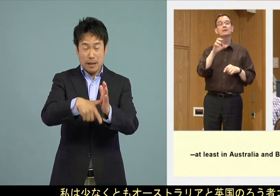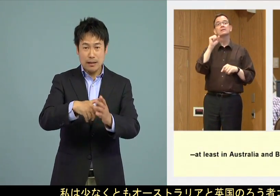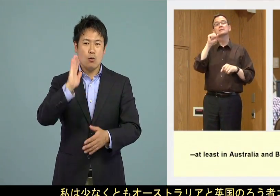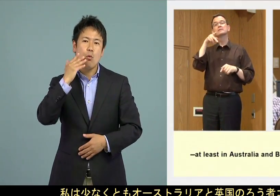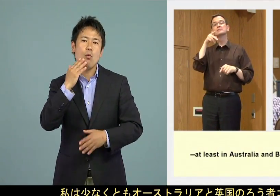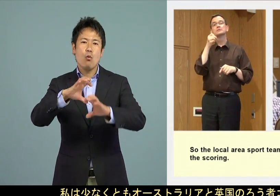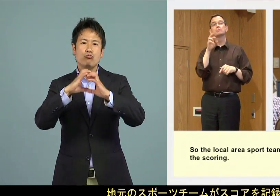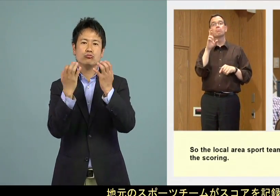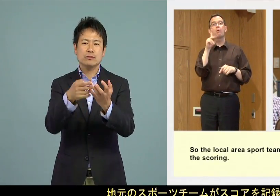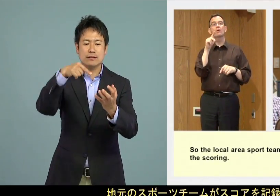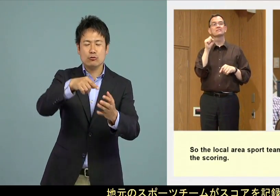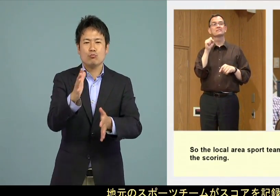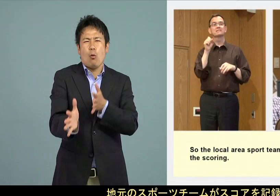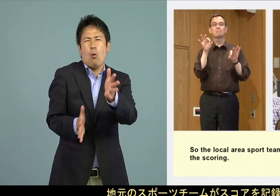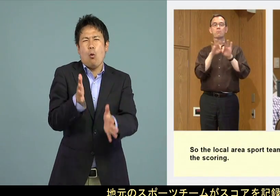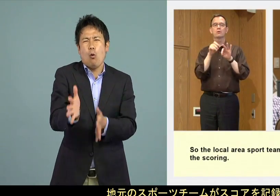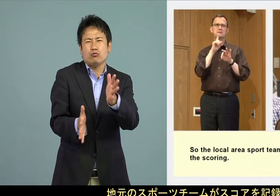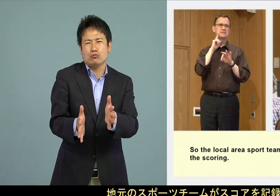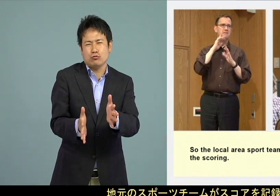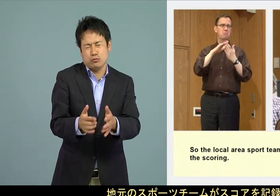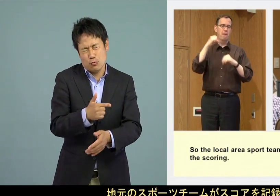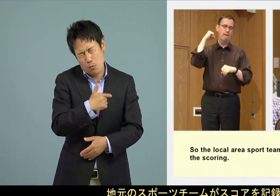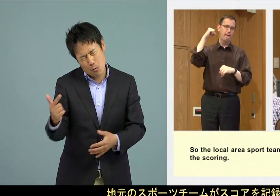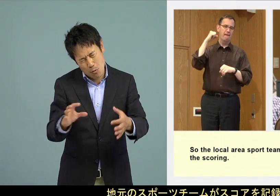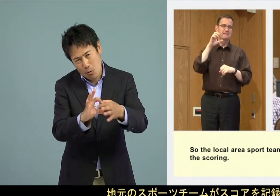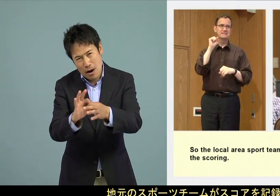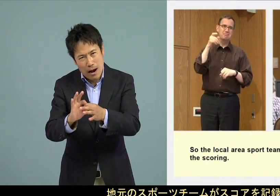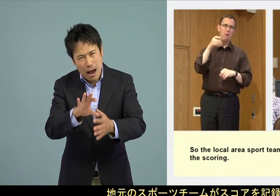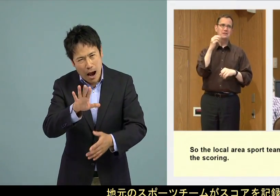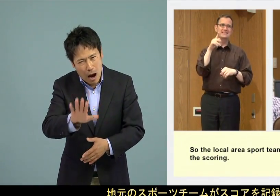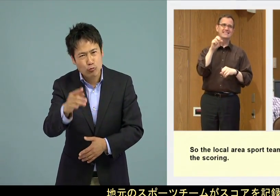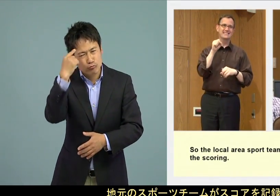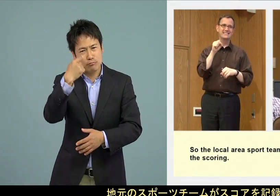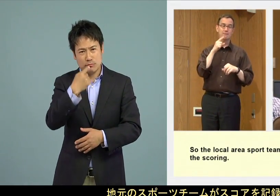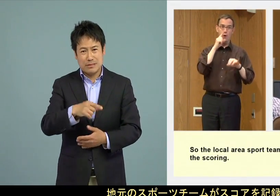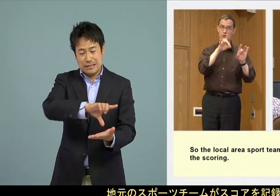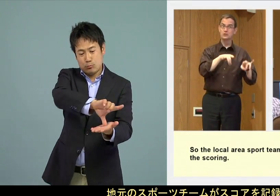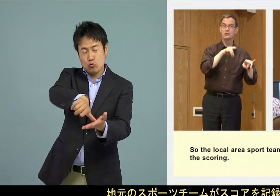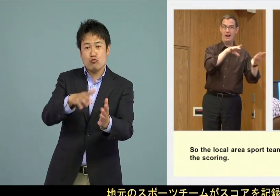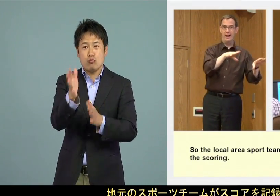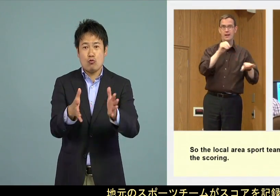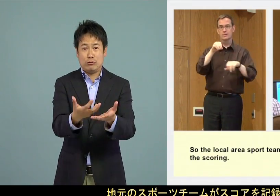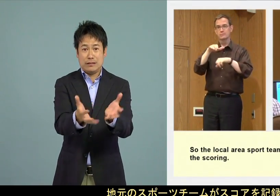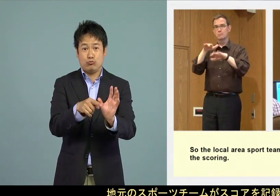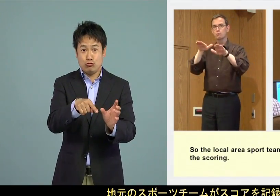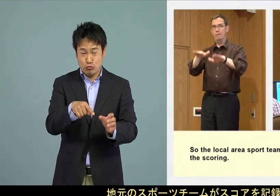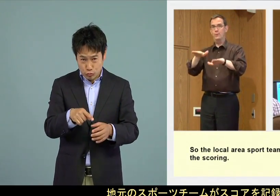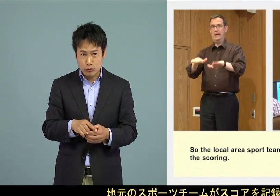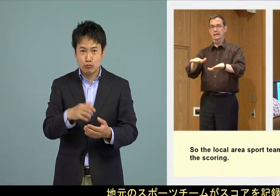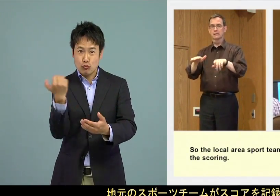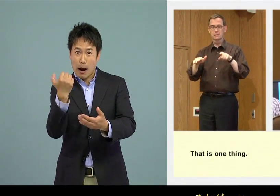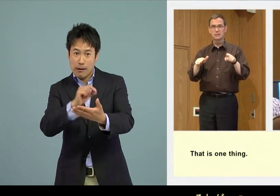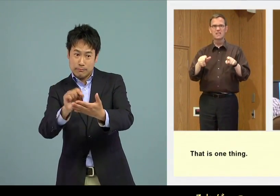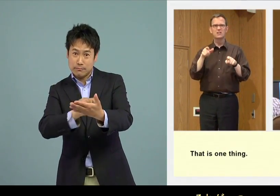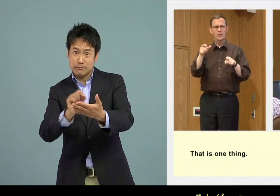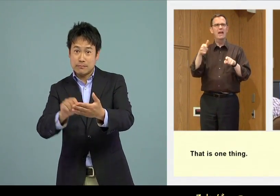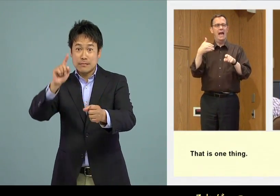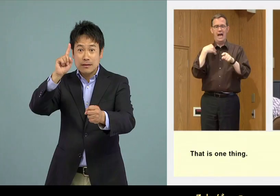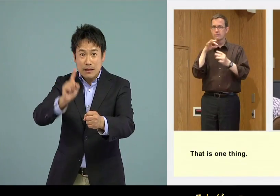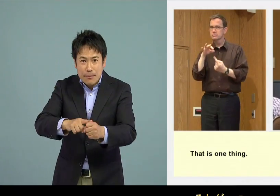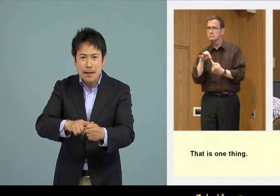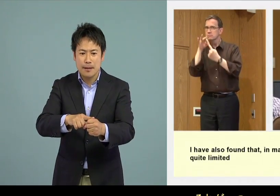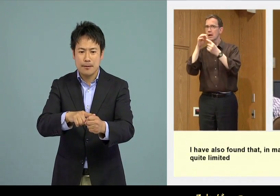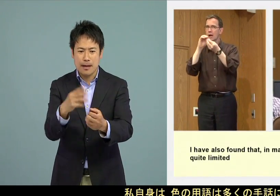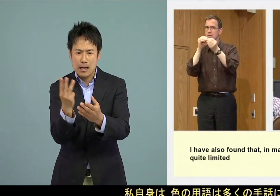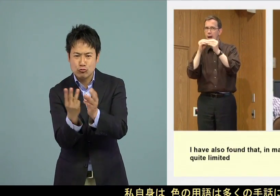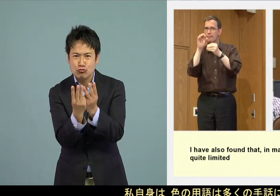Australia and Britain. And so the local area sport teams, they develop the number systems to record the scoring. That's one